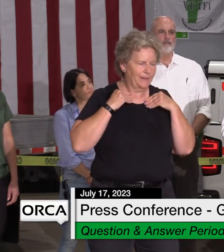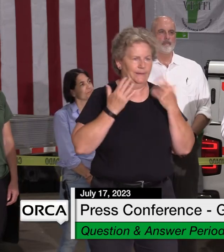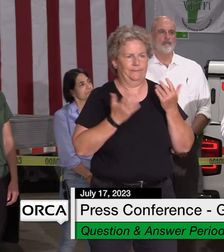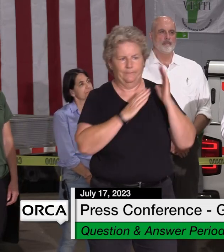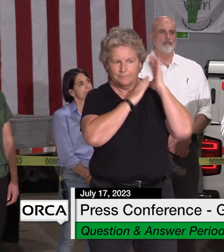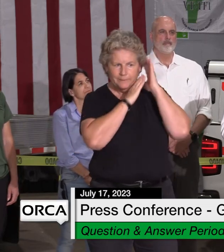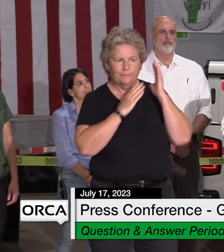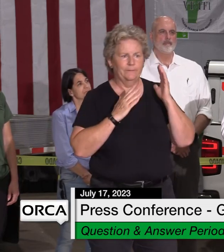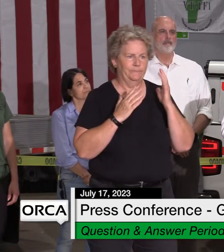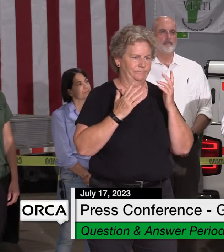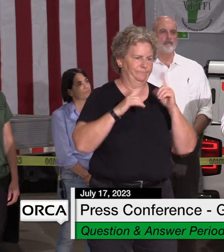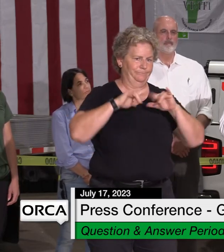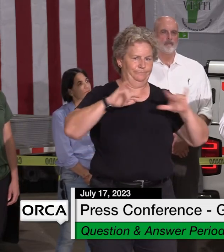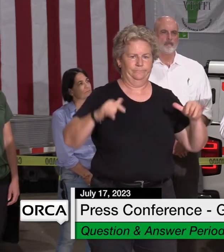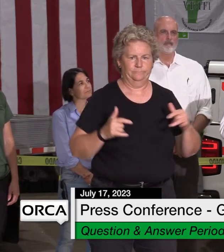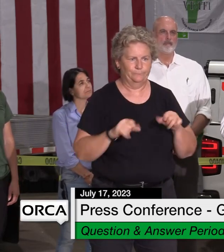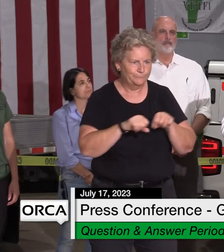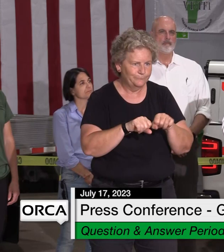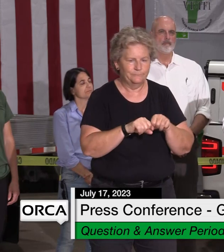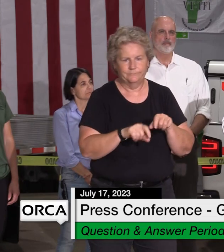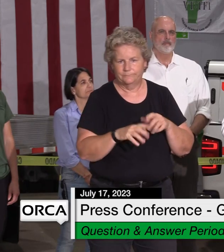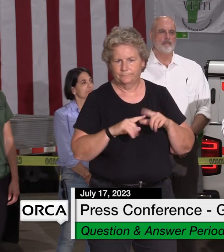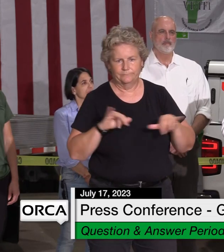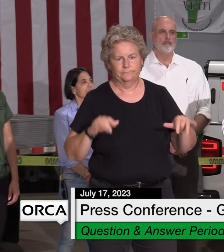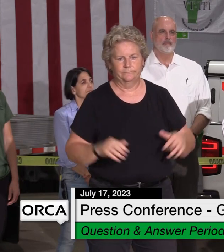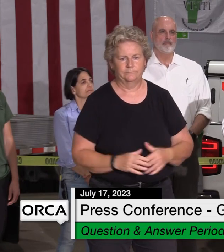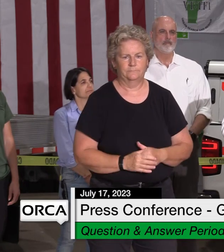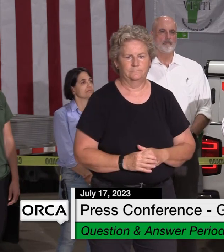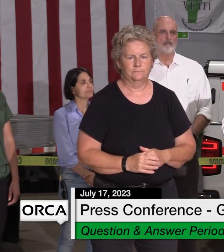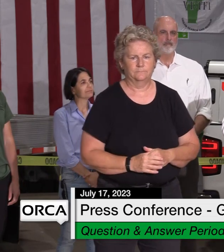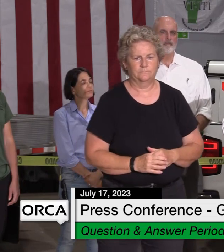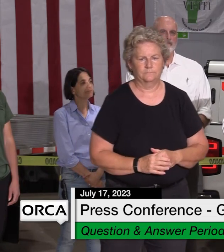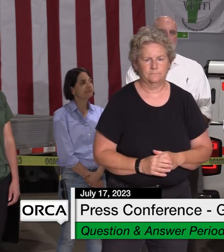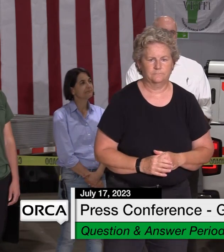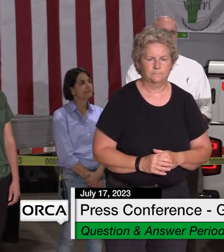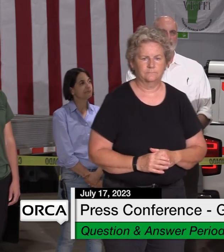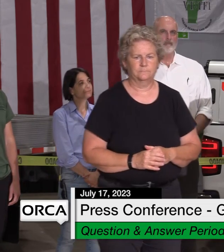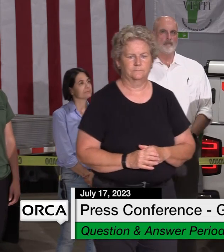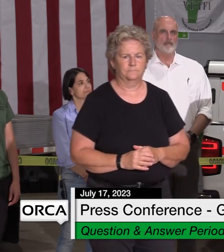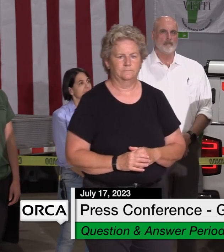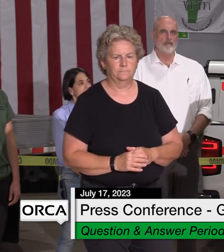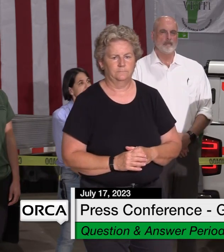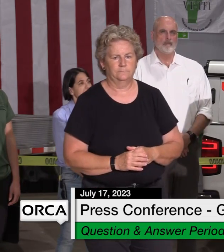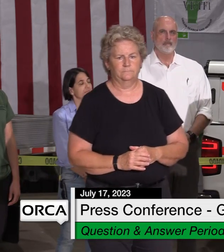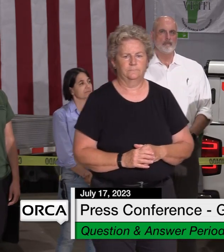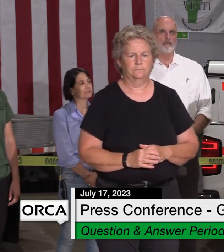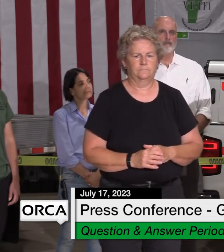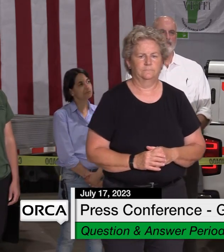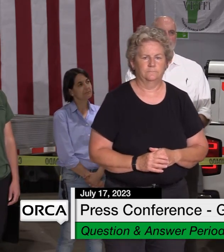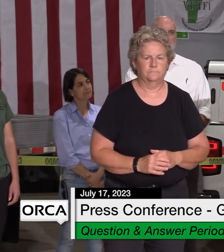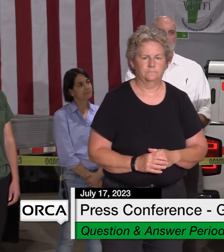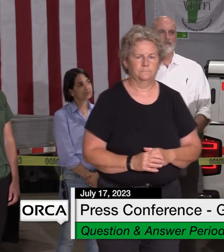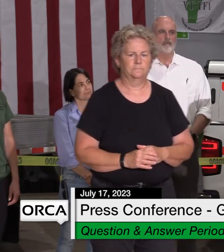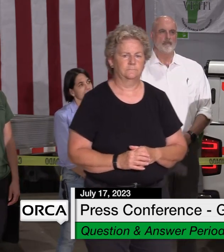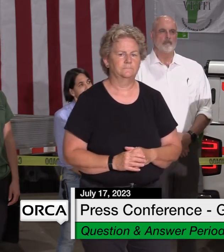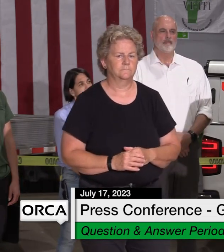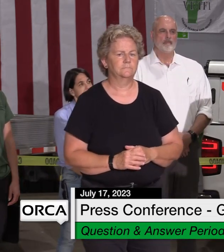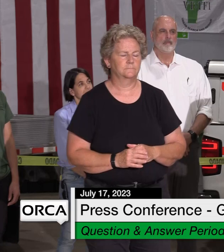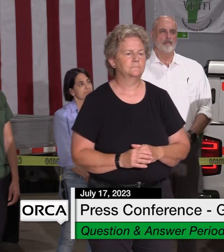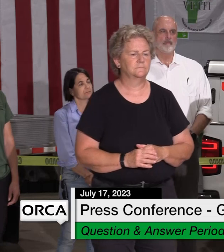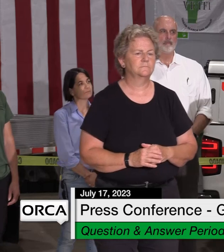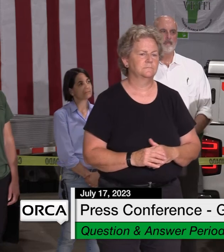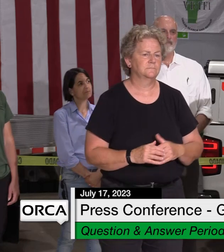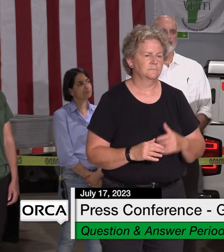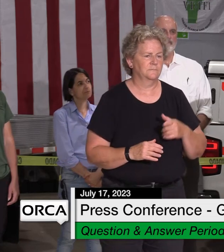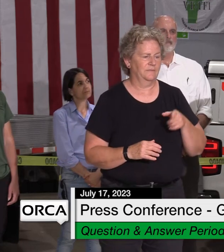also just facing reality and knowing that these things are happening whether we acknowledge them or not, and designing and building in ways that incorporate that